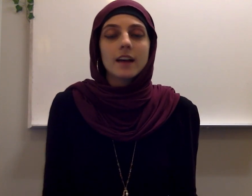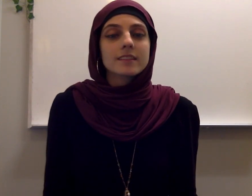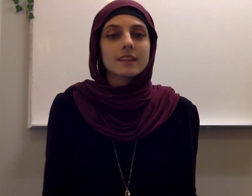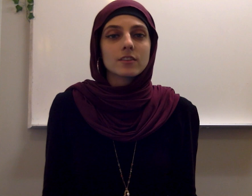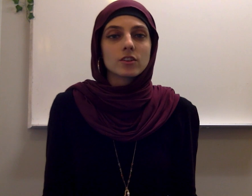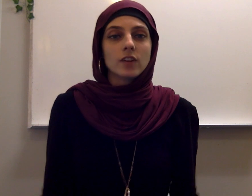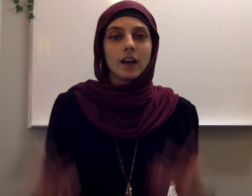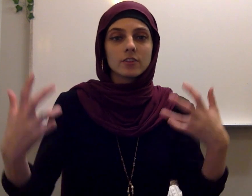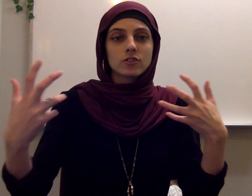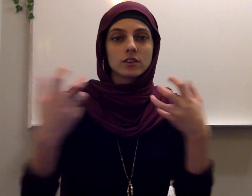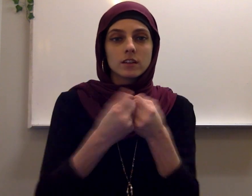Accident or crash.